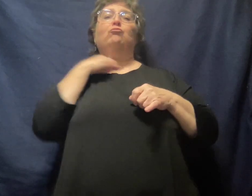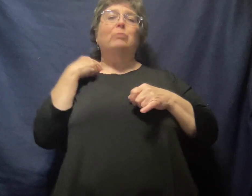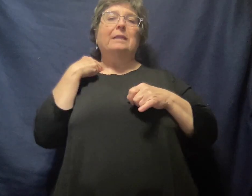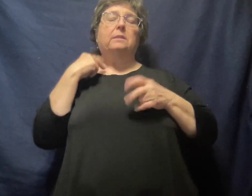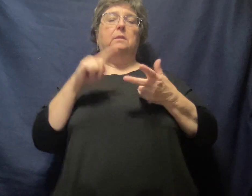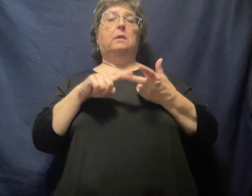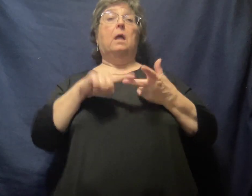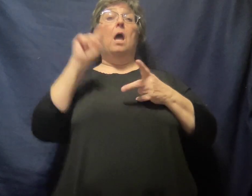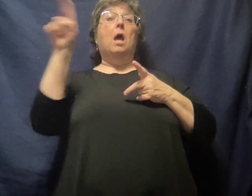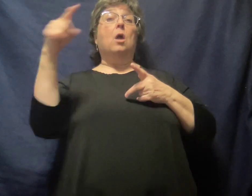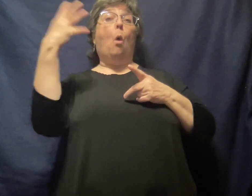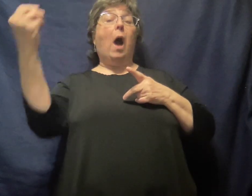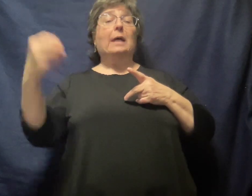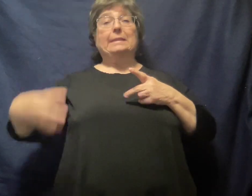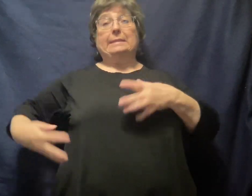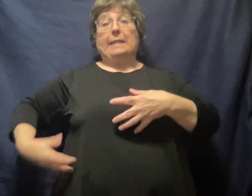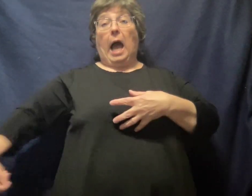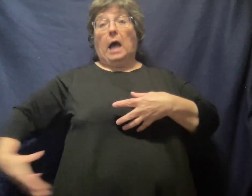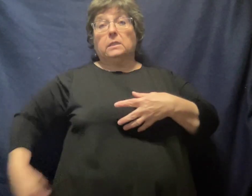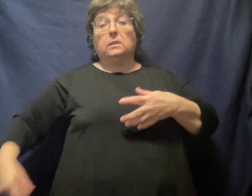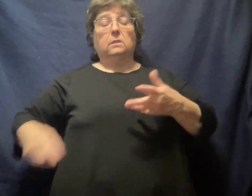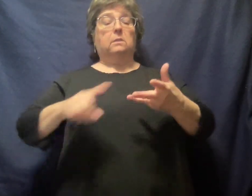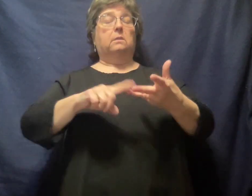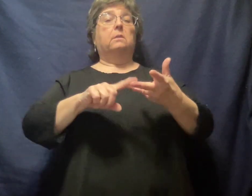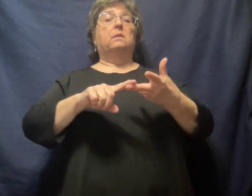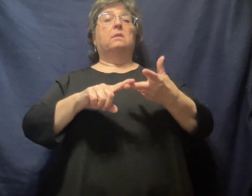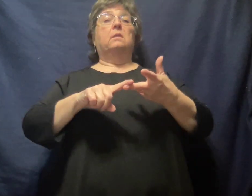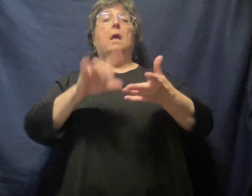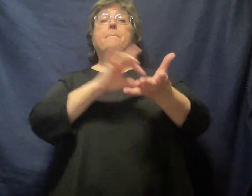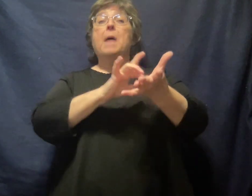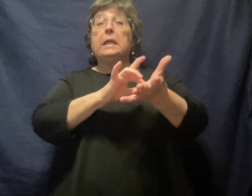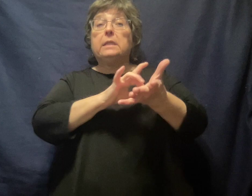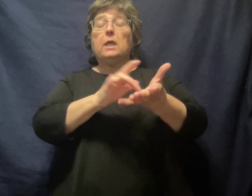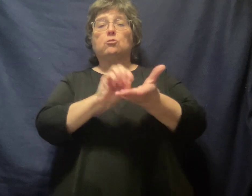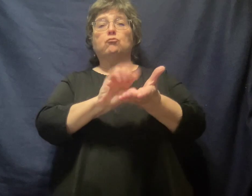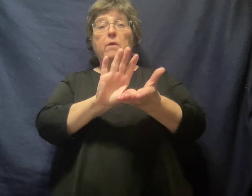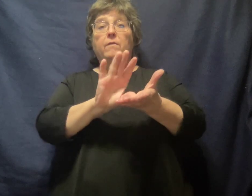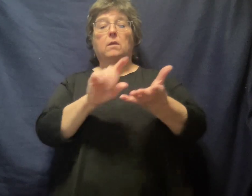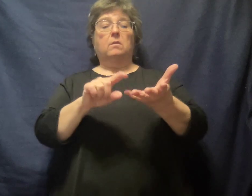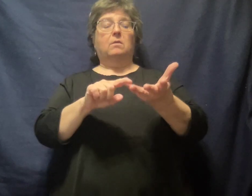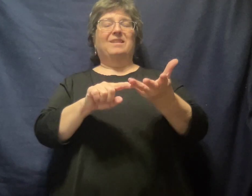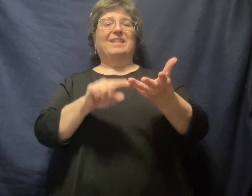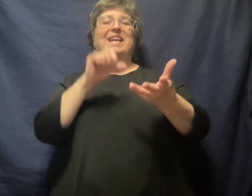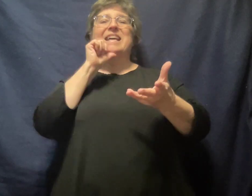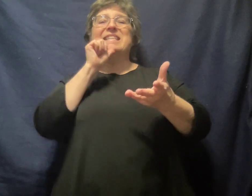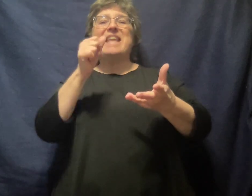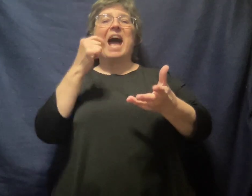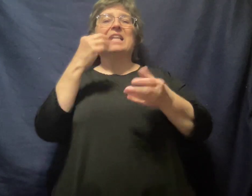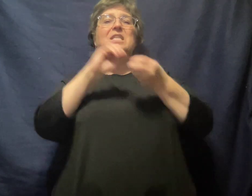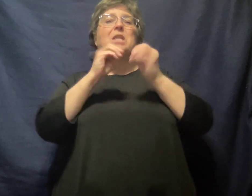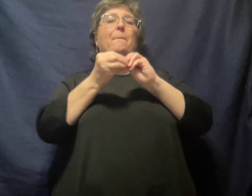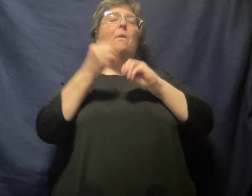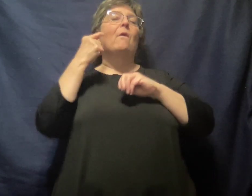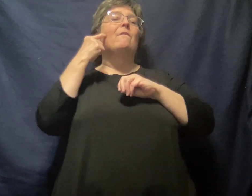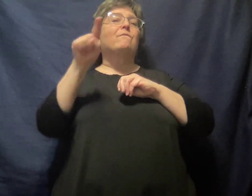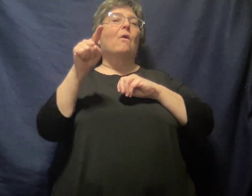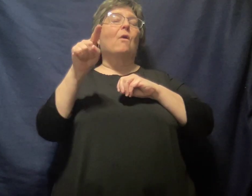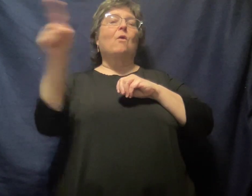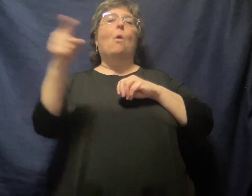need to go get dialysis, you need medications. It is not a number to call to go to a warming center.